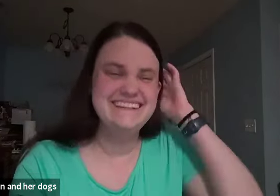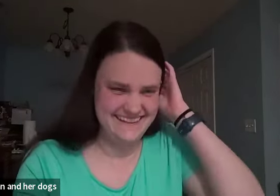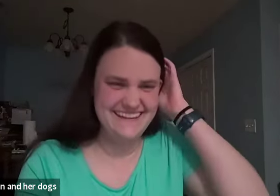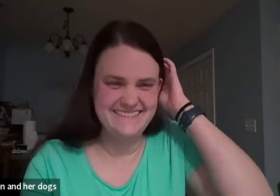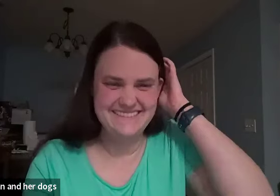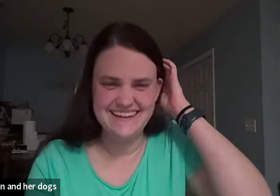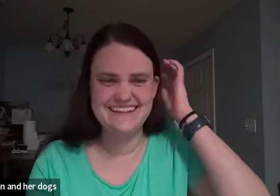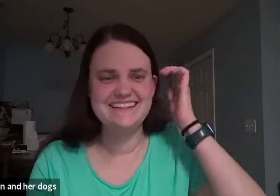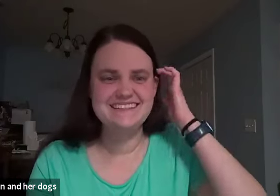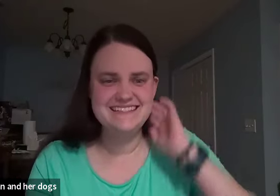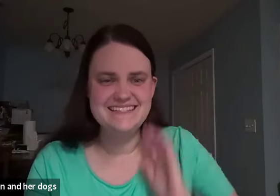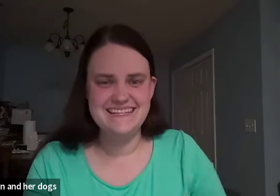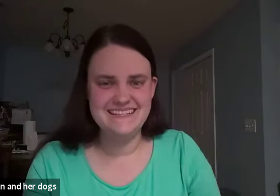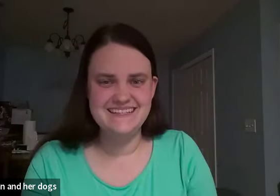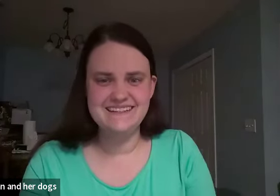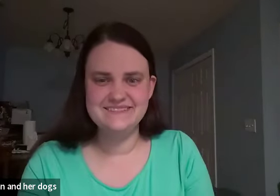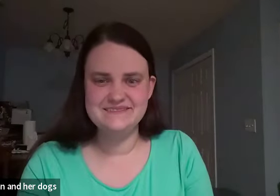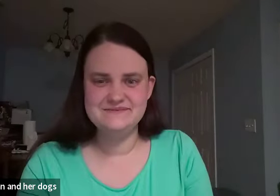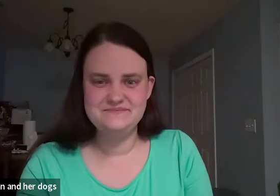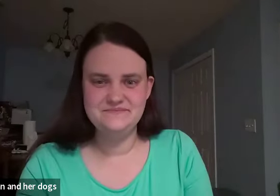There you go. T.